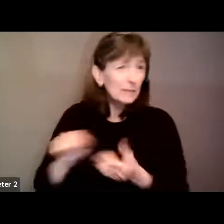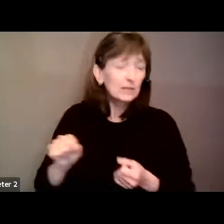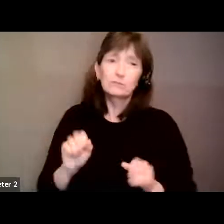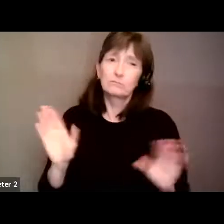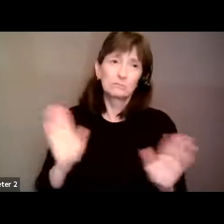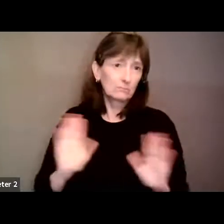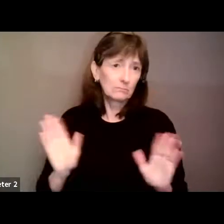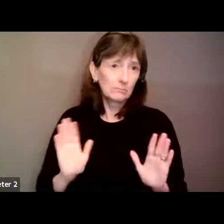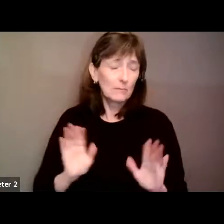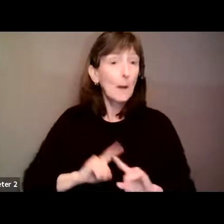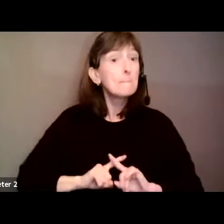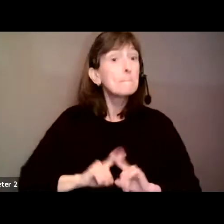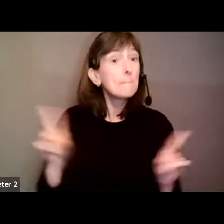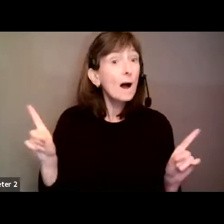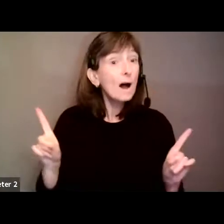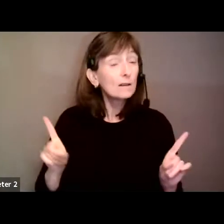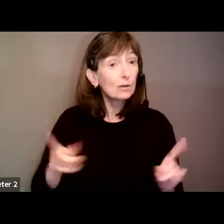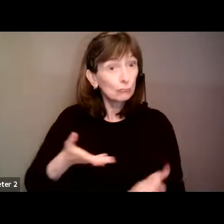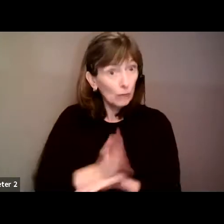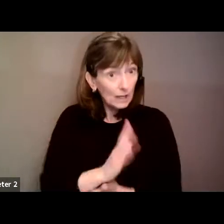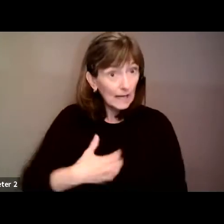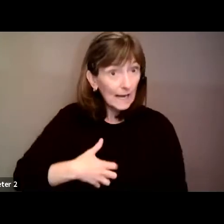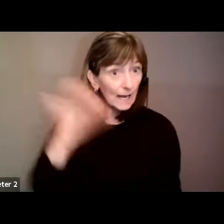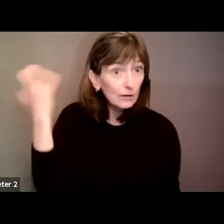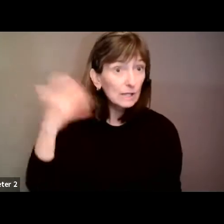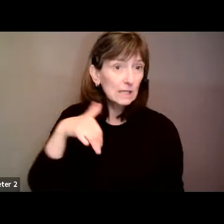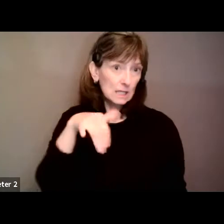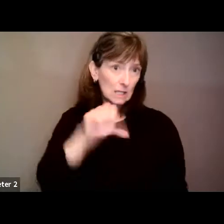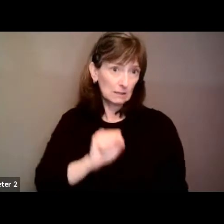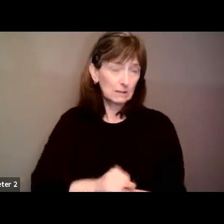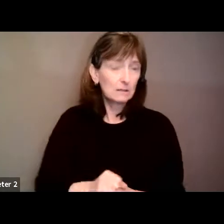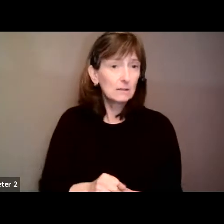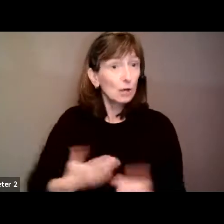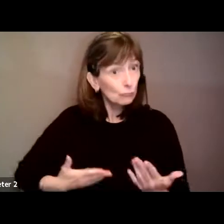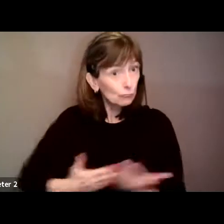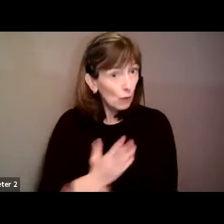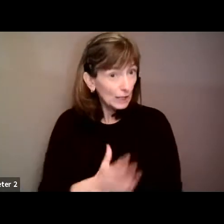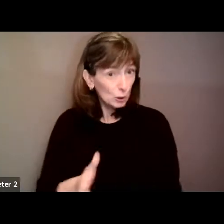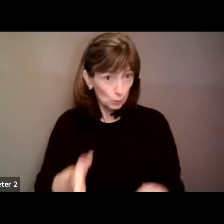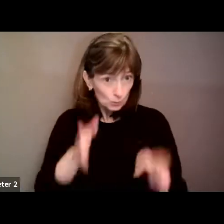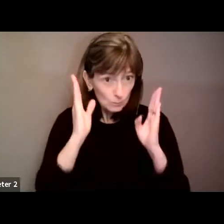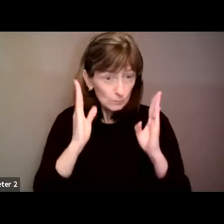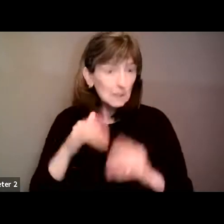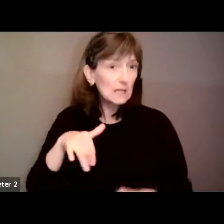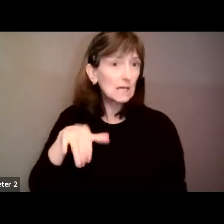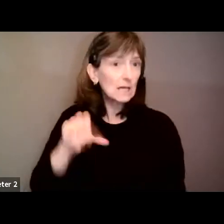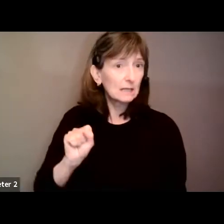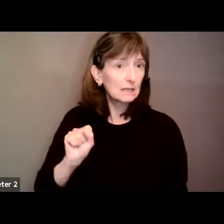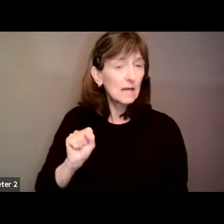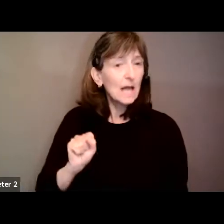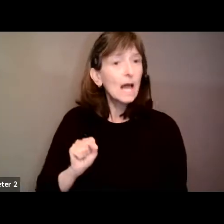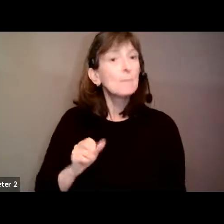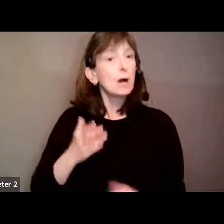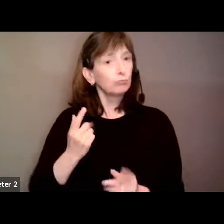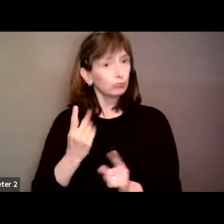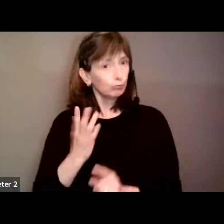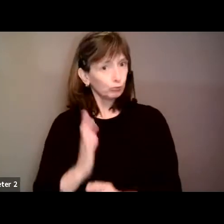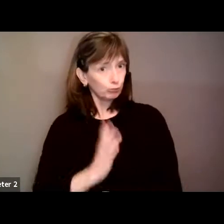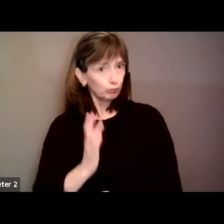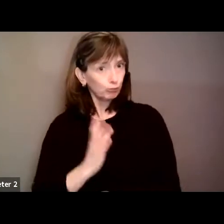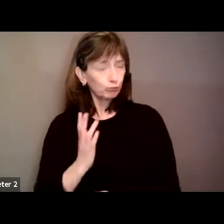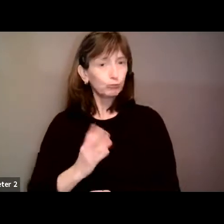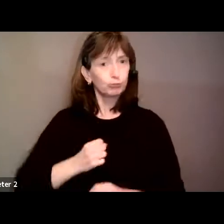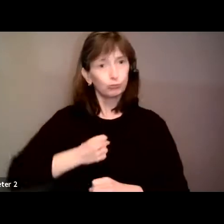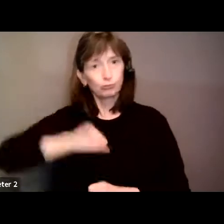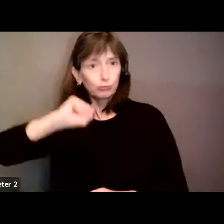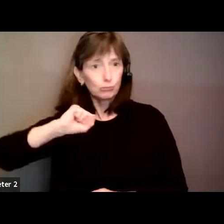public's right to be angry. I believe in our right to be heard. And I believe in the power of civil disobedience if that's what it takes to